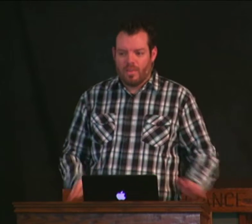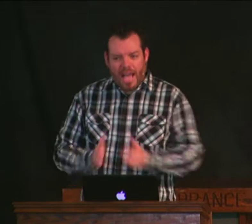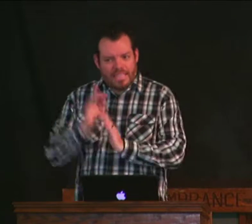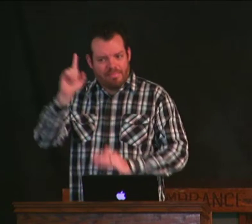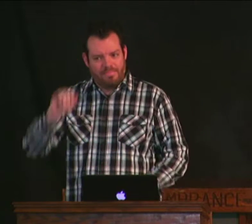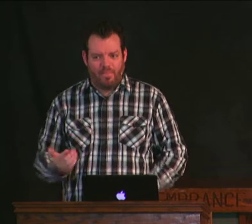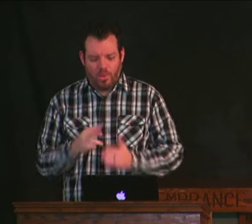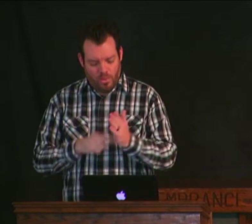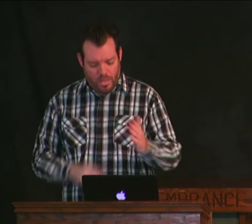Ask him before you read.